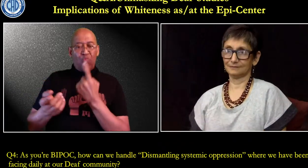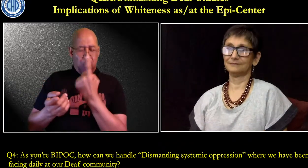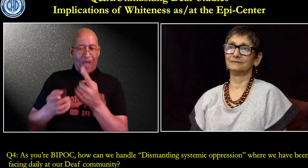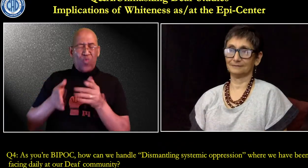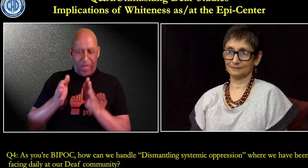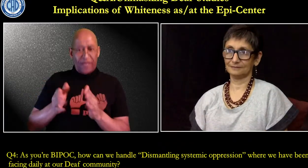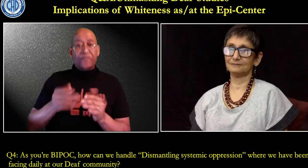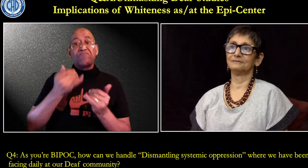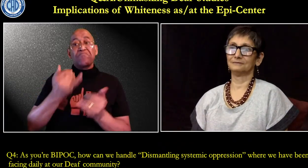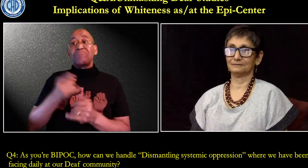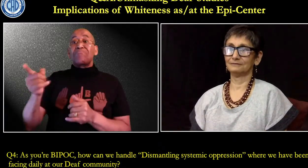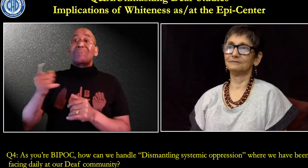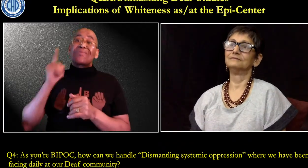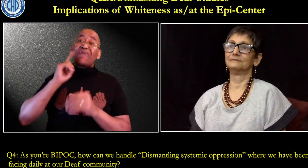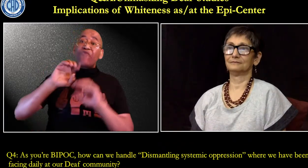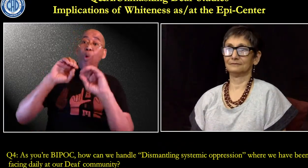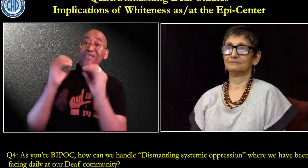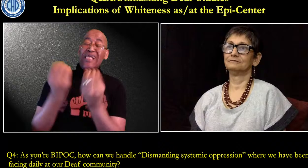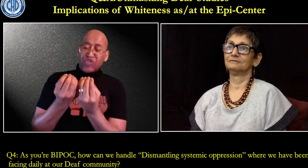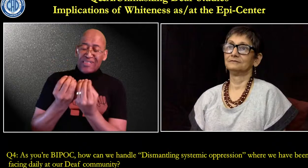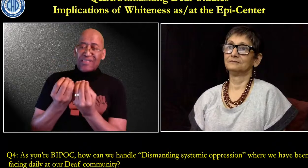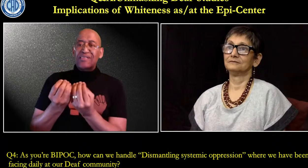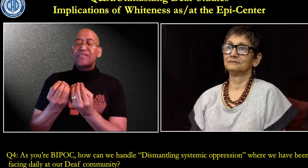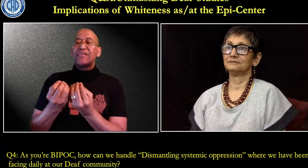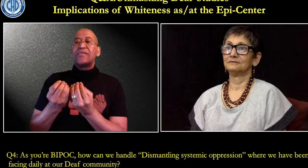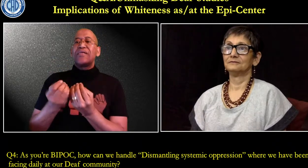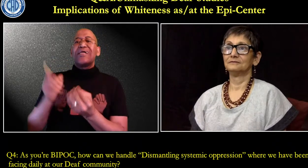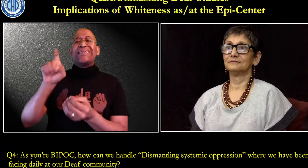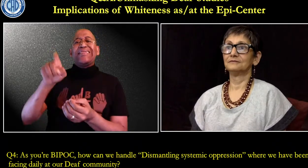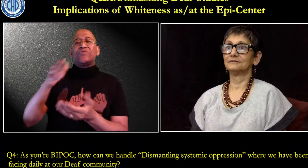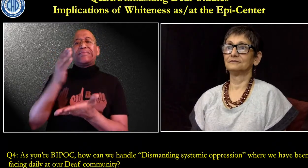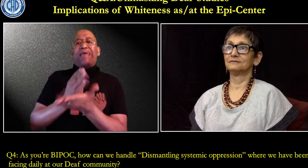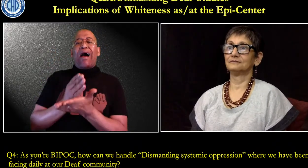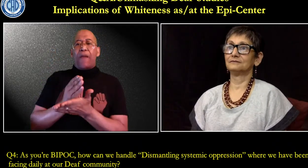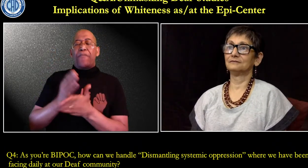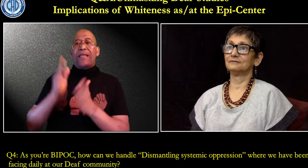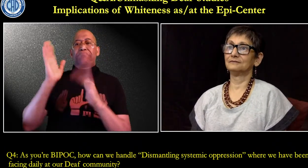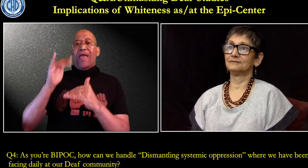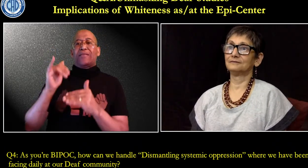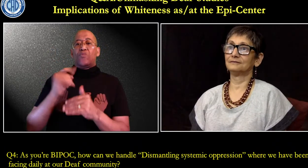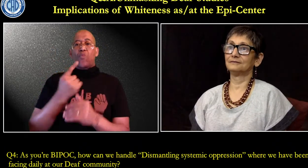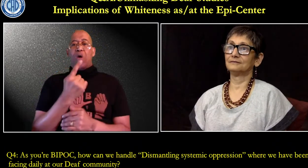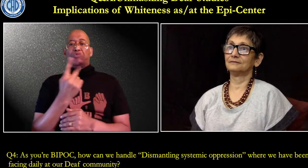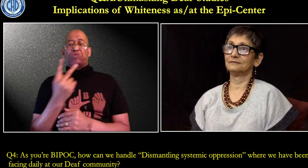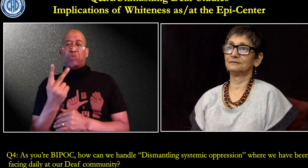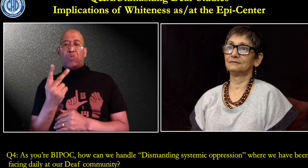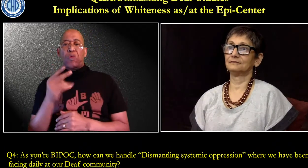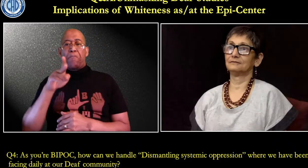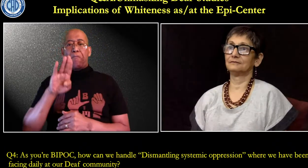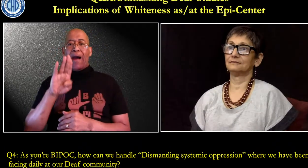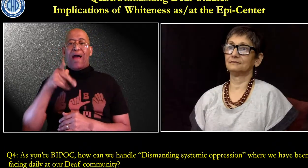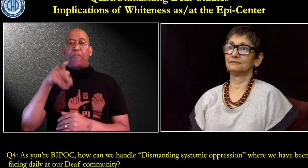And then we definitely have to take that stress away, remove the stress. So there's deaf